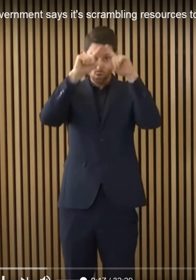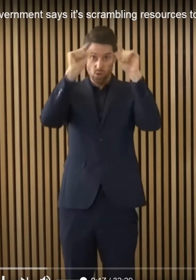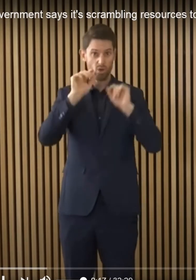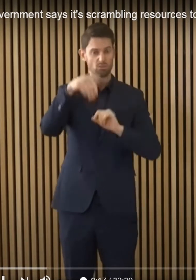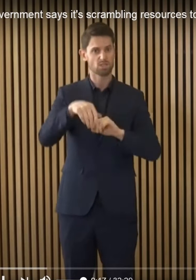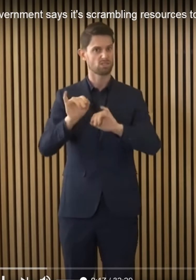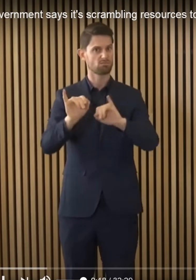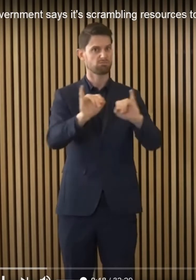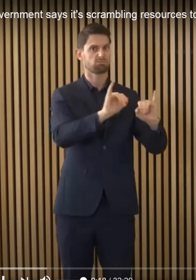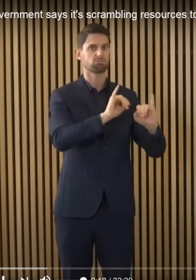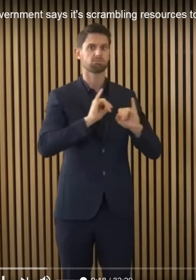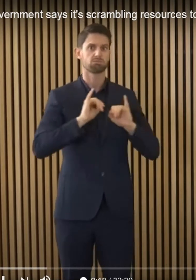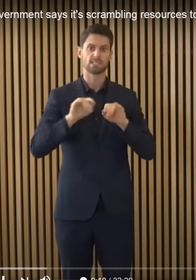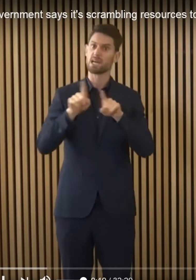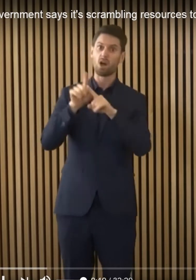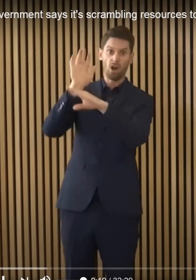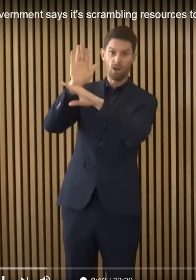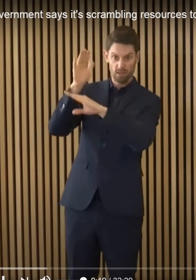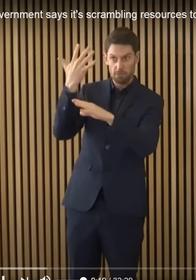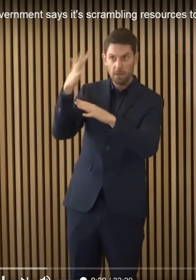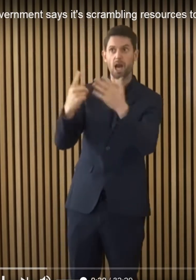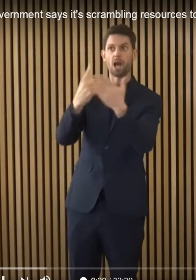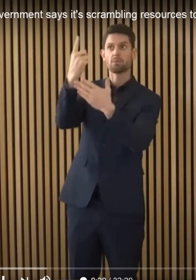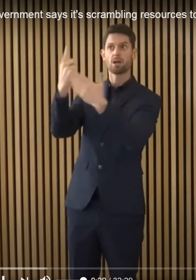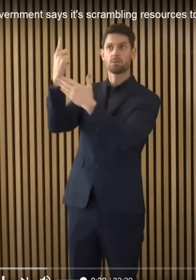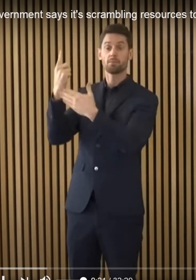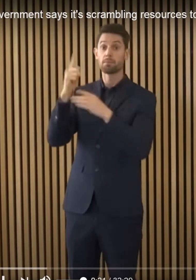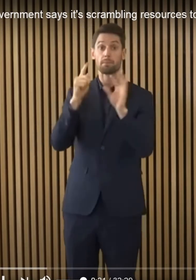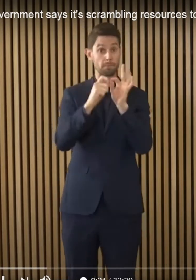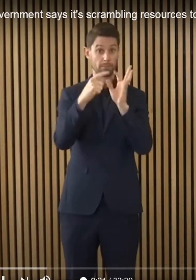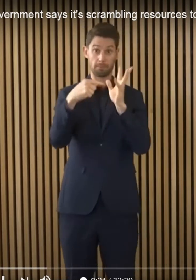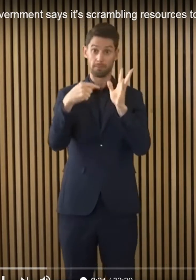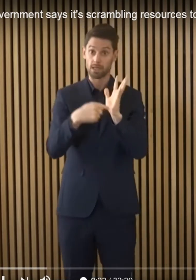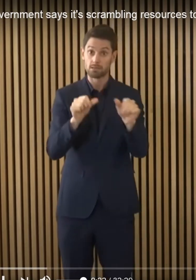world. However, importantly, there has been real progress